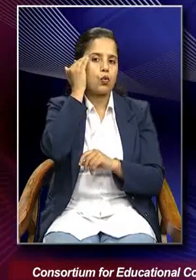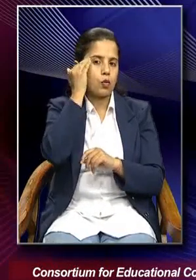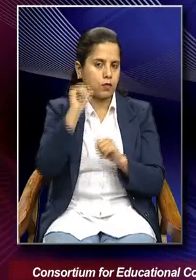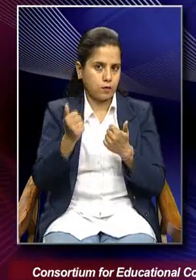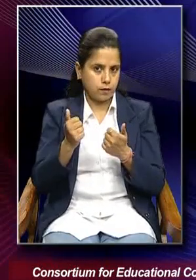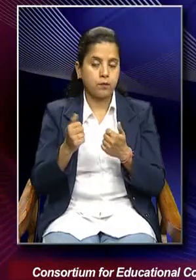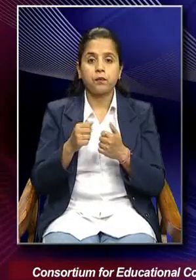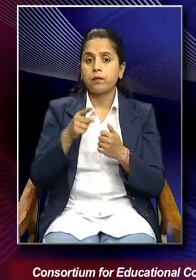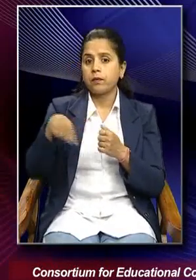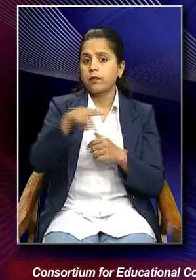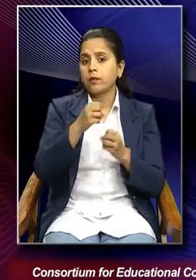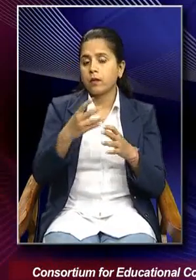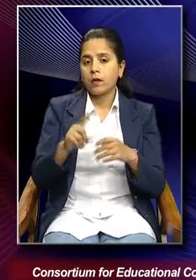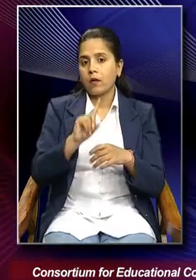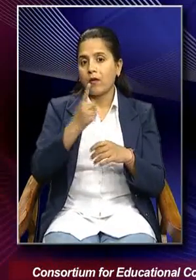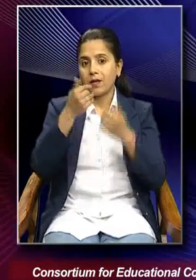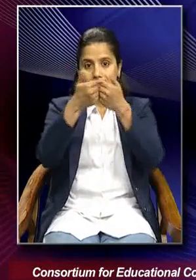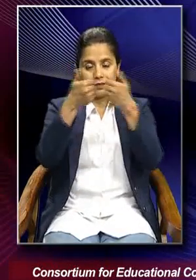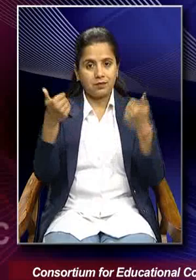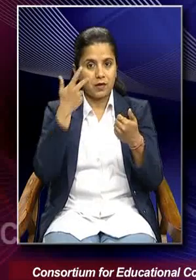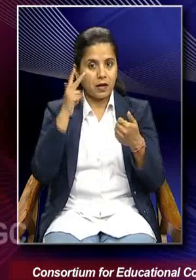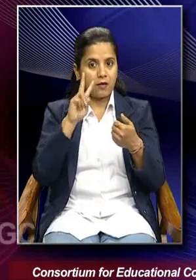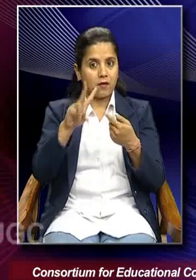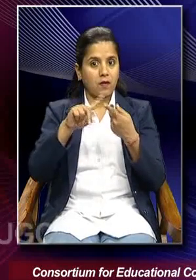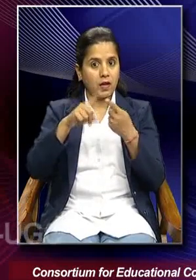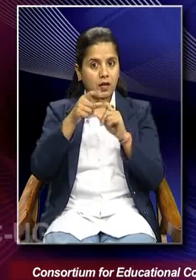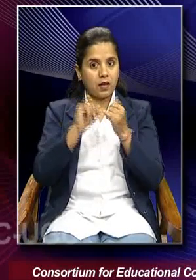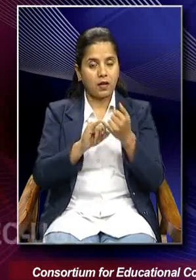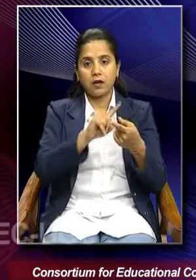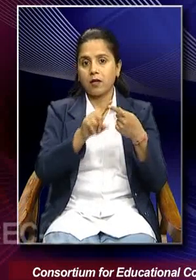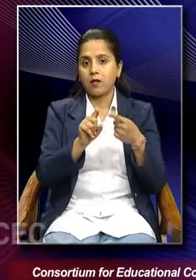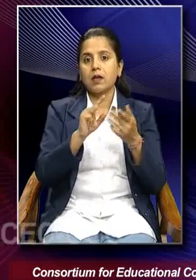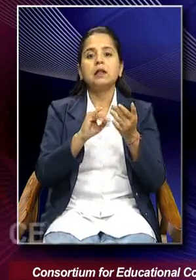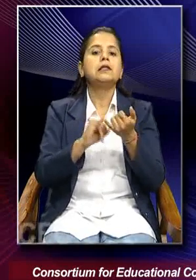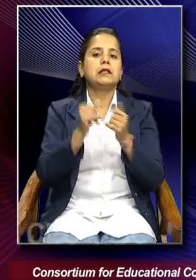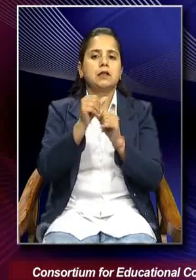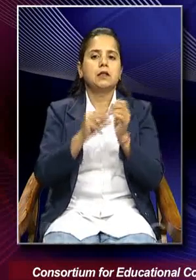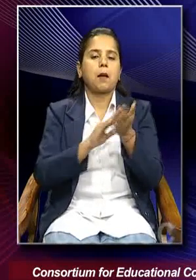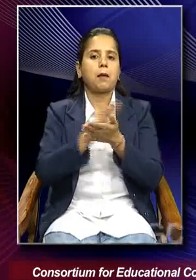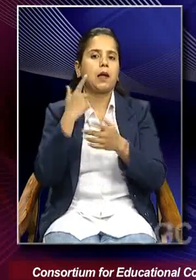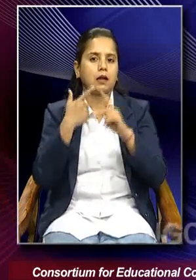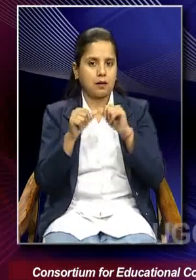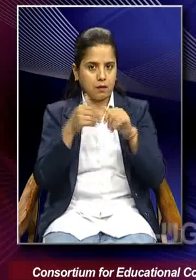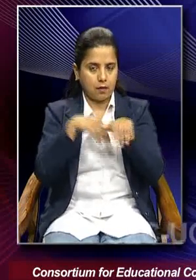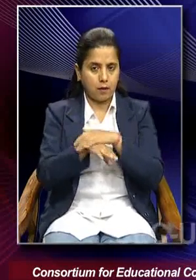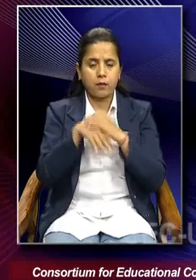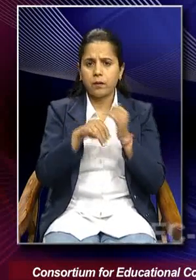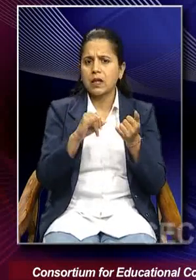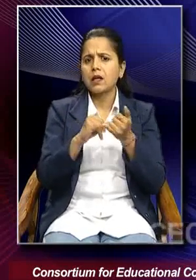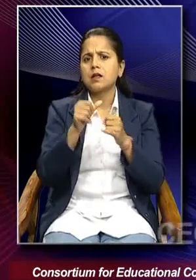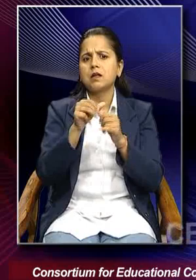So amongst the first division in Vedas, the first one is Samhitas, and in this Samhitas we are